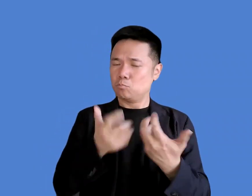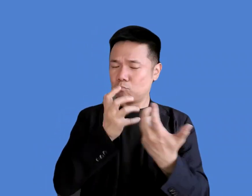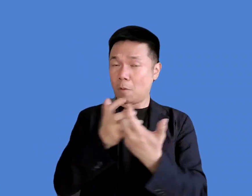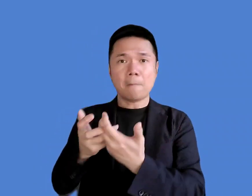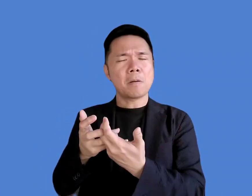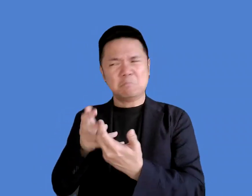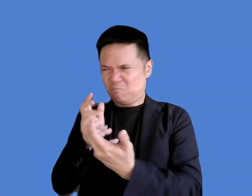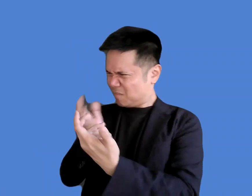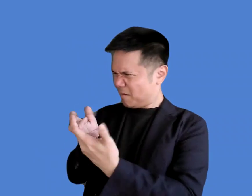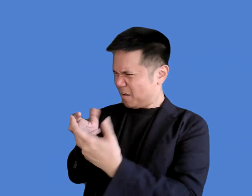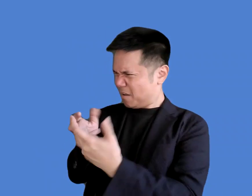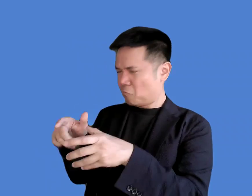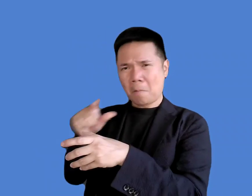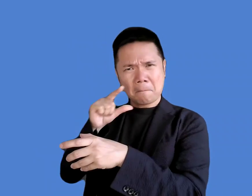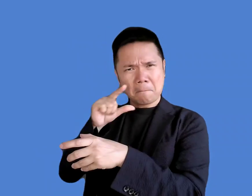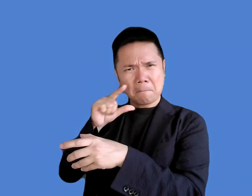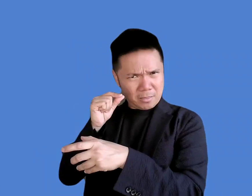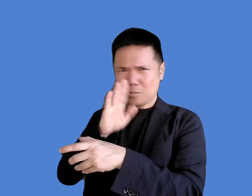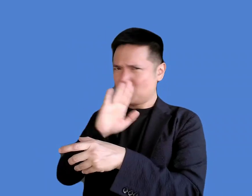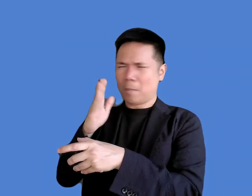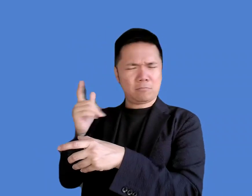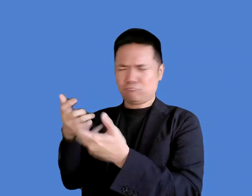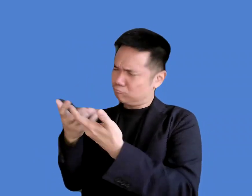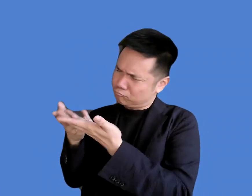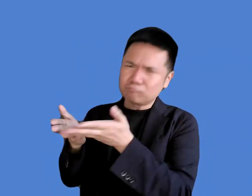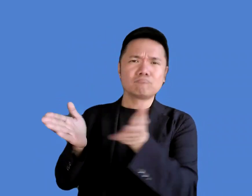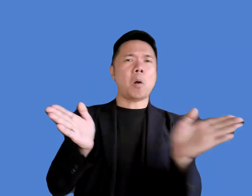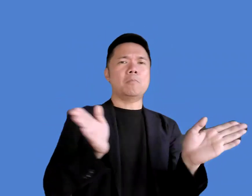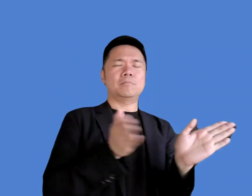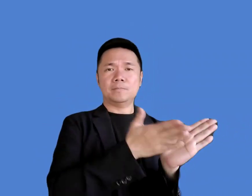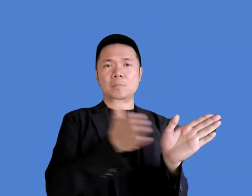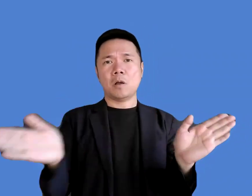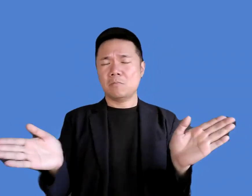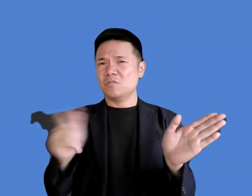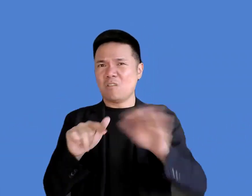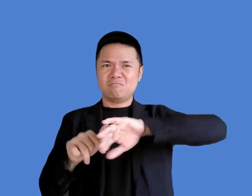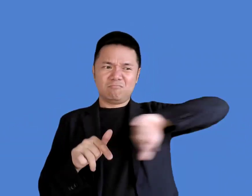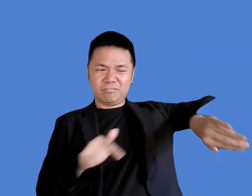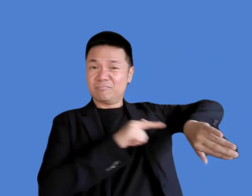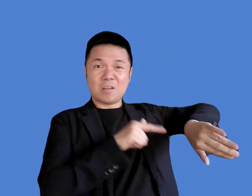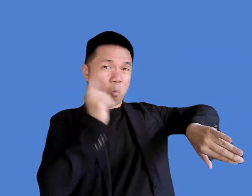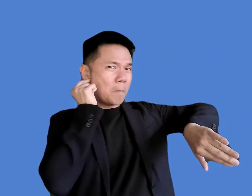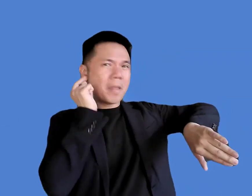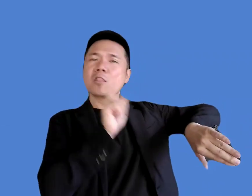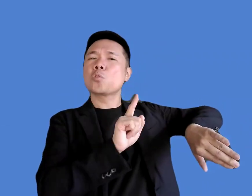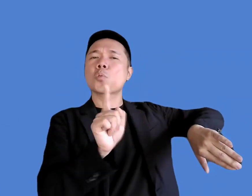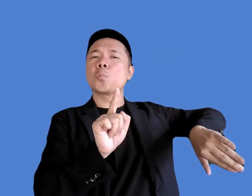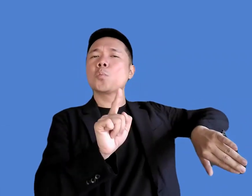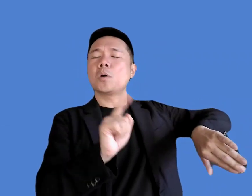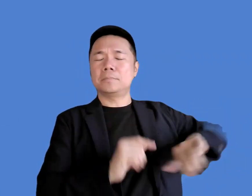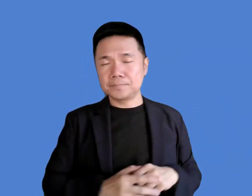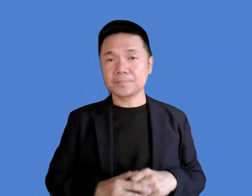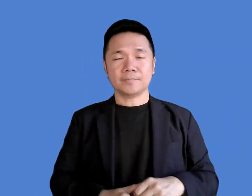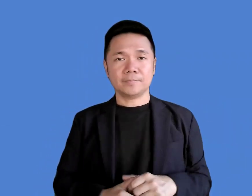man or for everyone, and therefore they're unconsciously really excluding women there. We've heard some